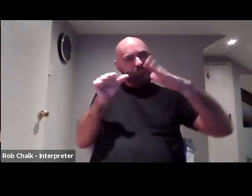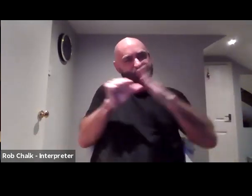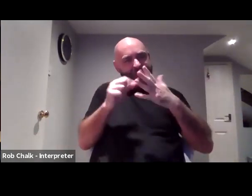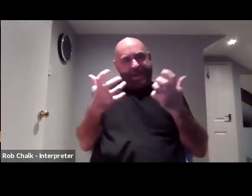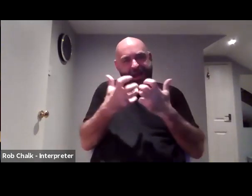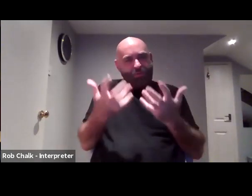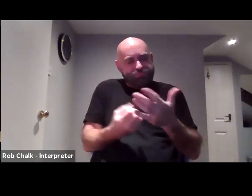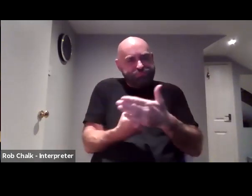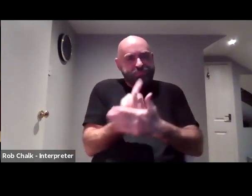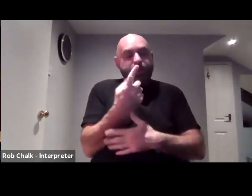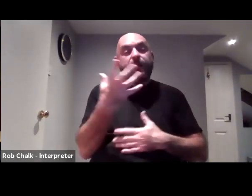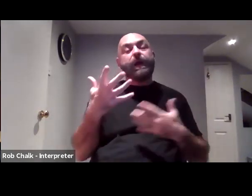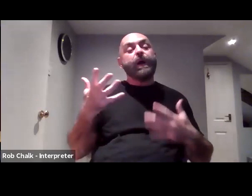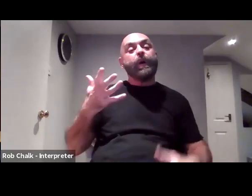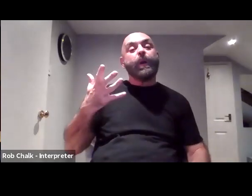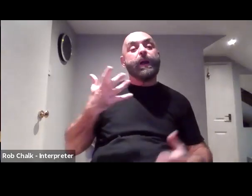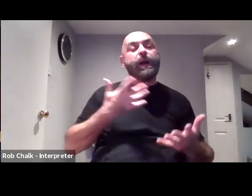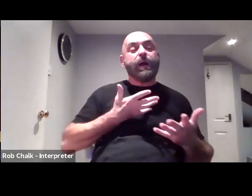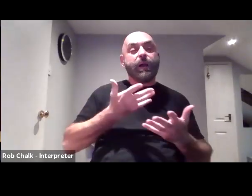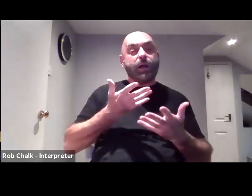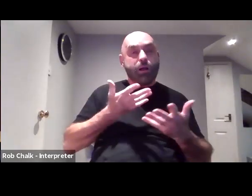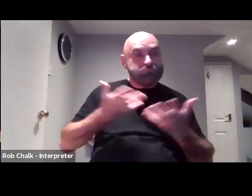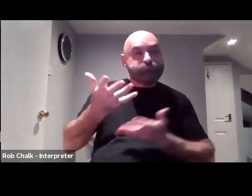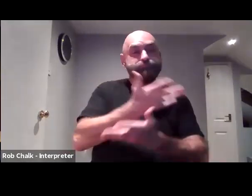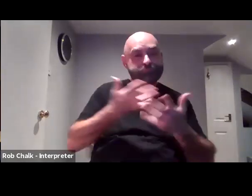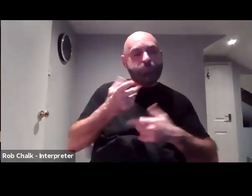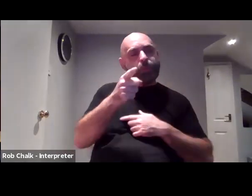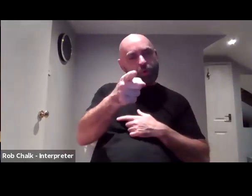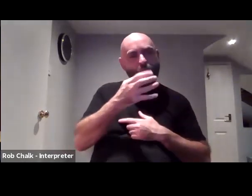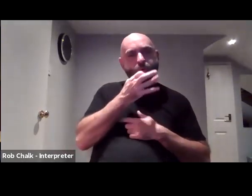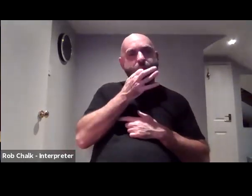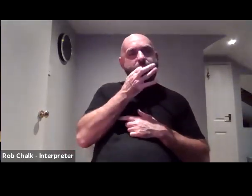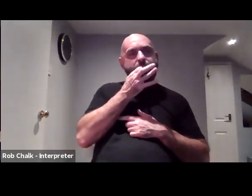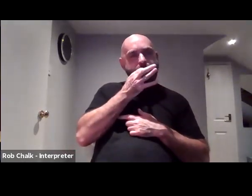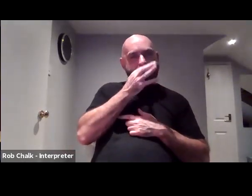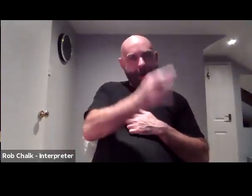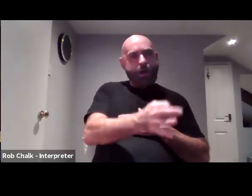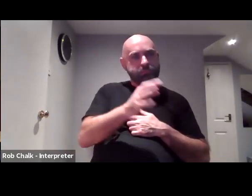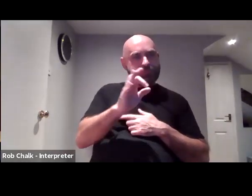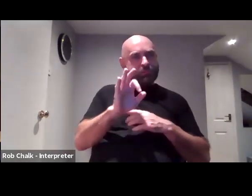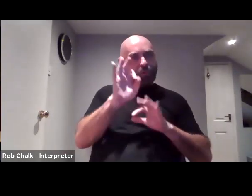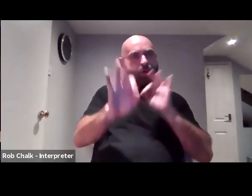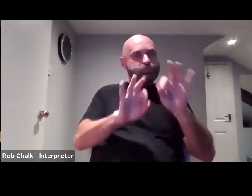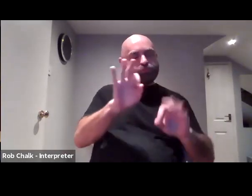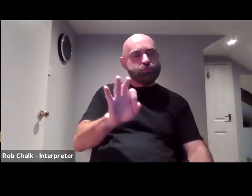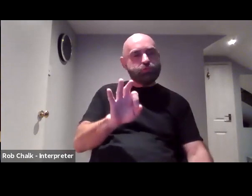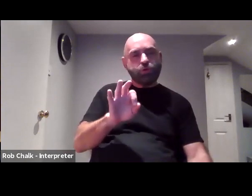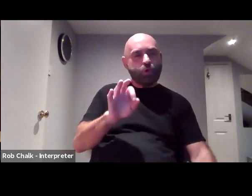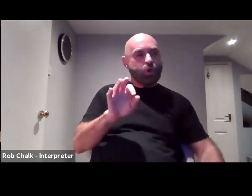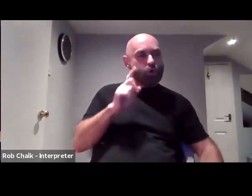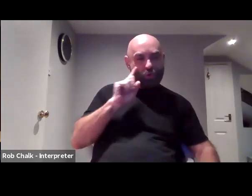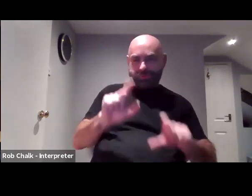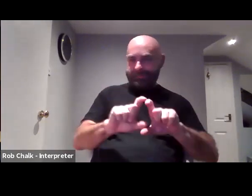As we speak, we would like to invite you to ask some of these questions. You'll see at the bottom of